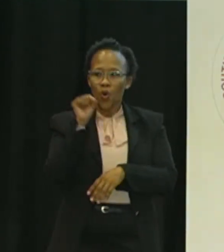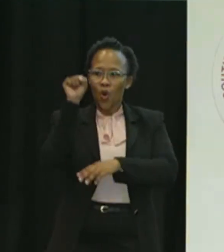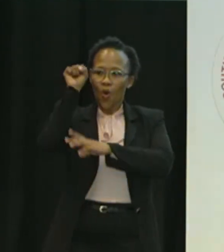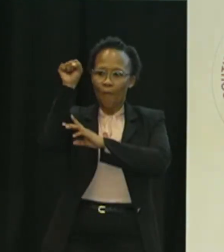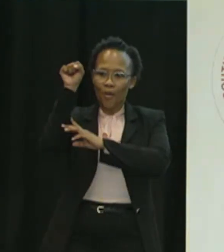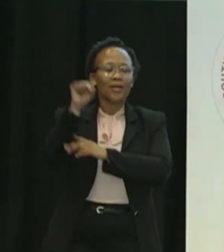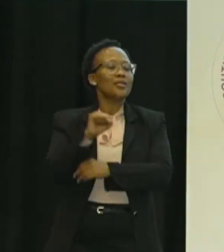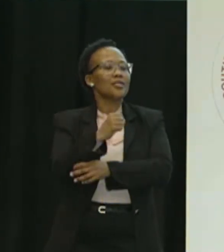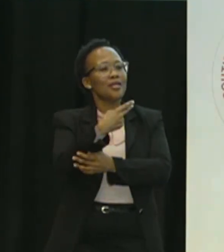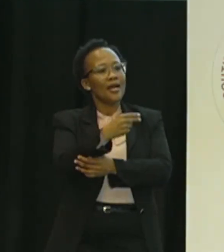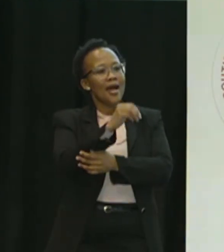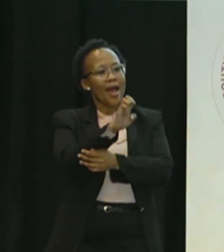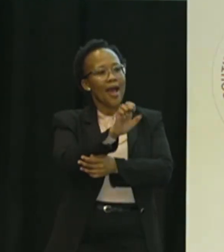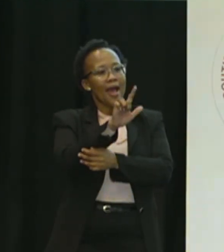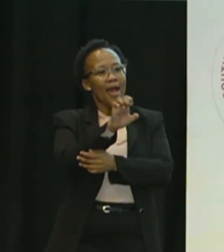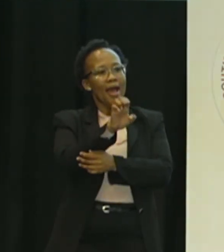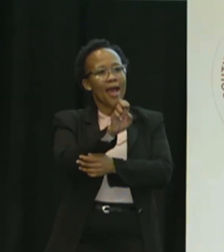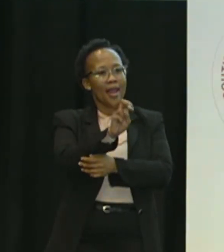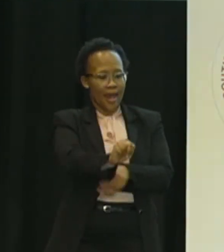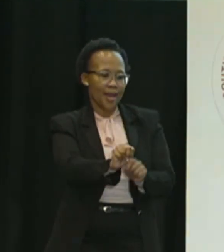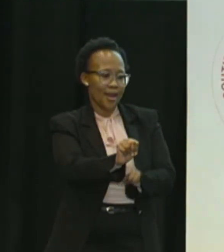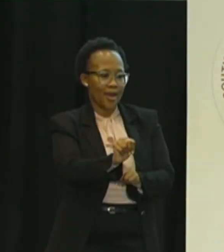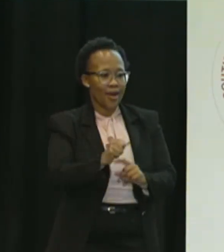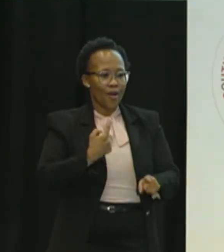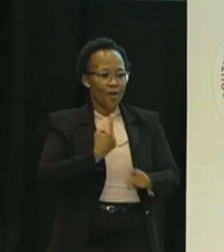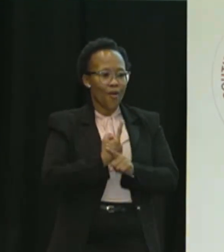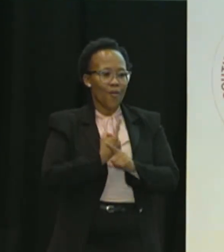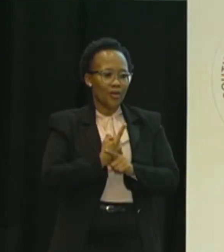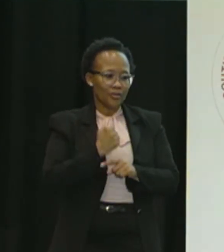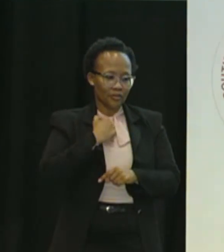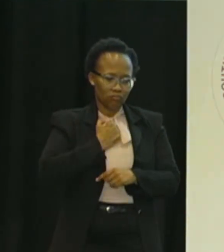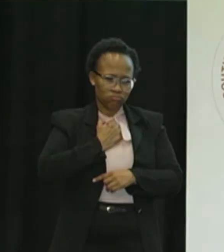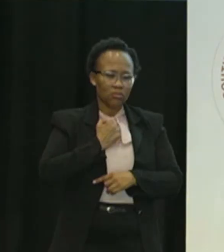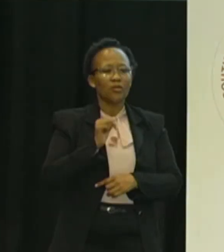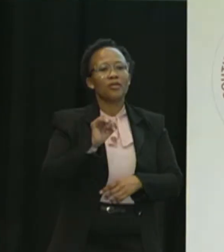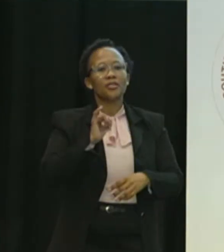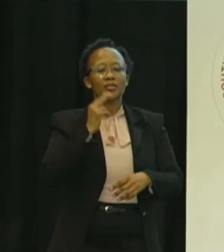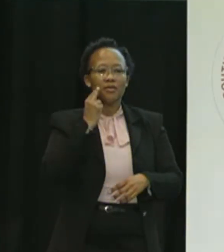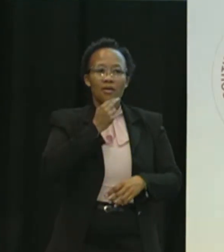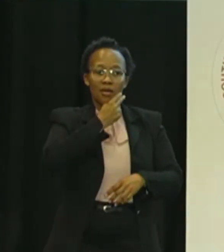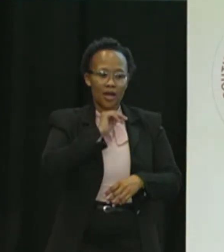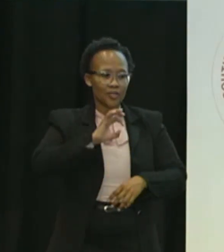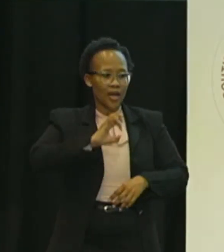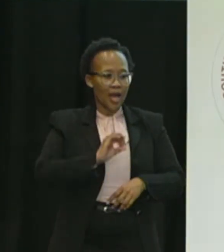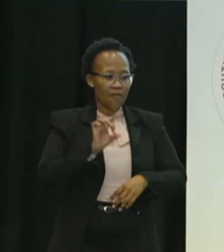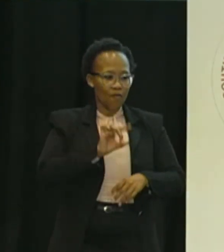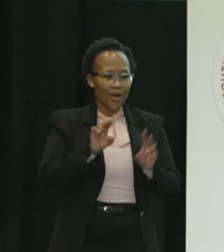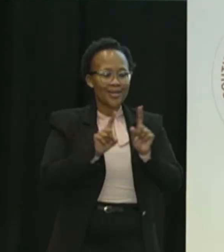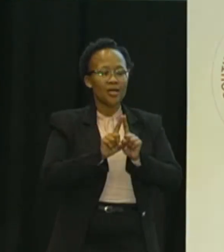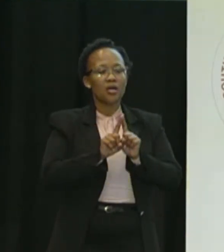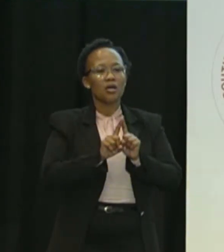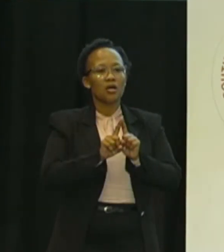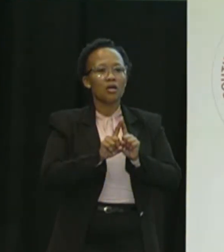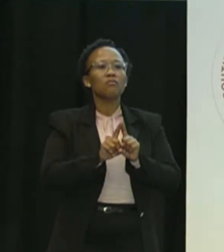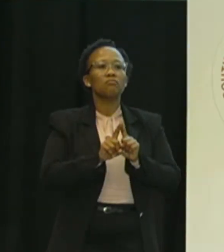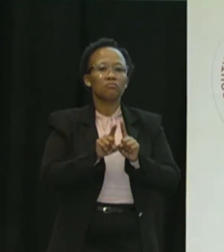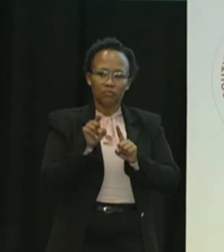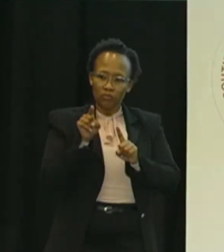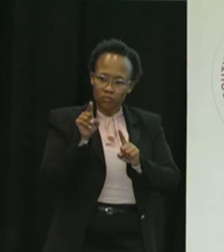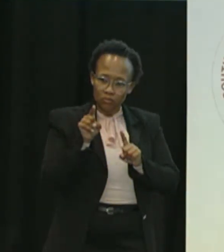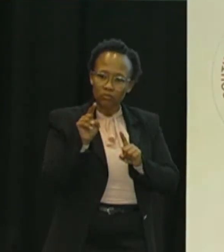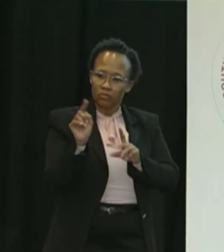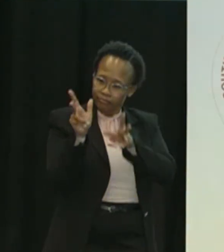As always, it's quite awesome to be having such deliberations with your input and your